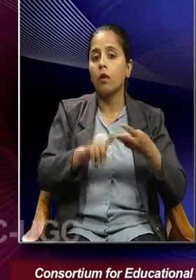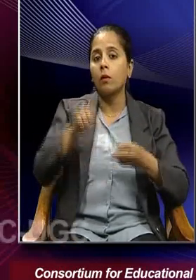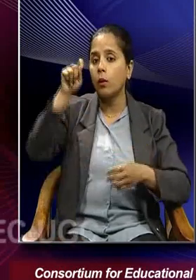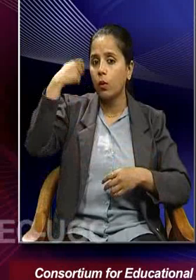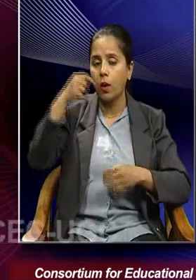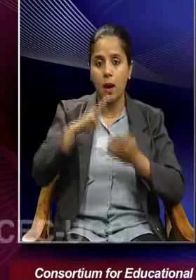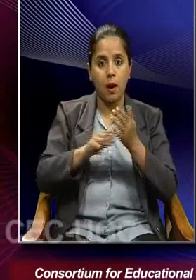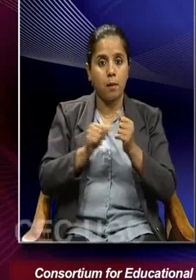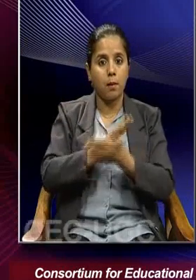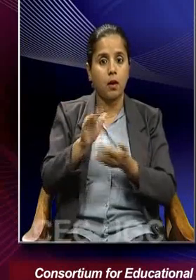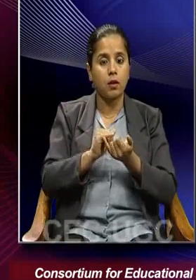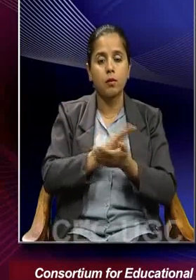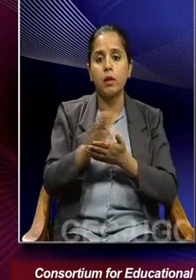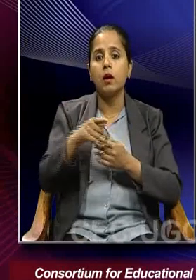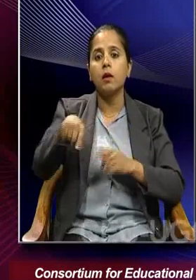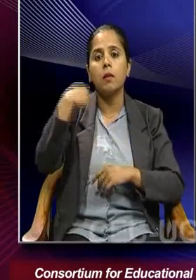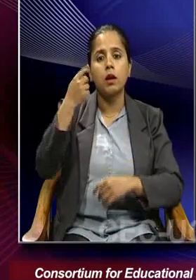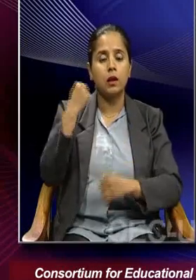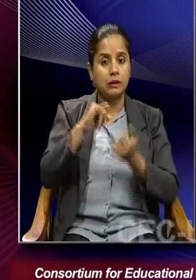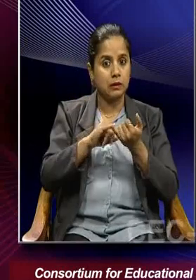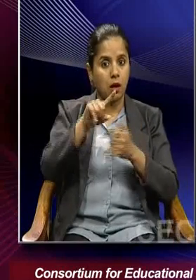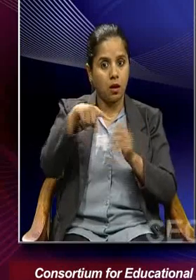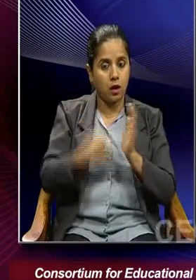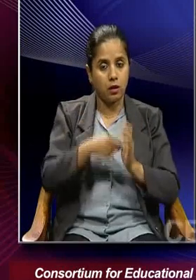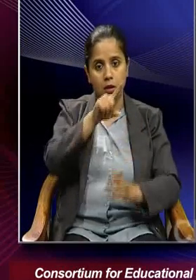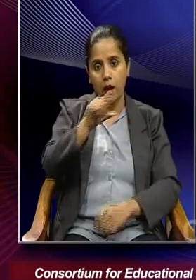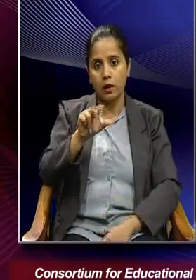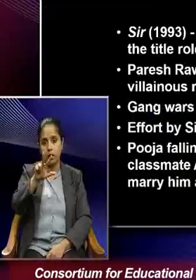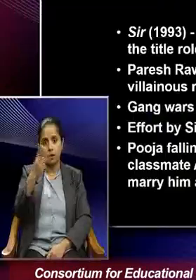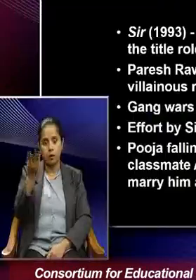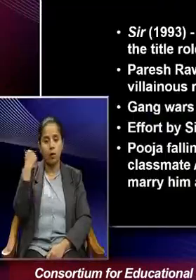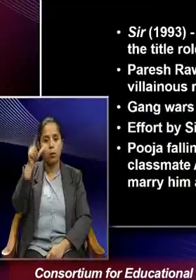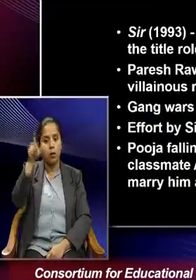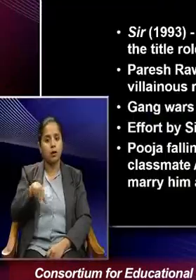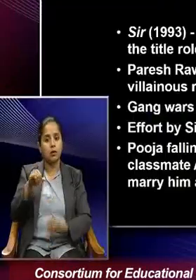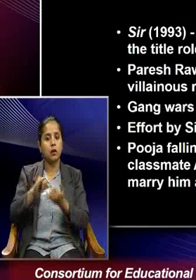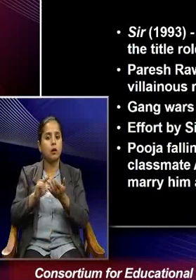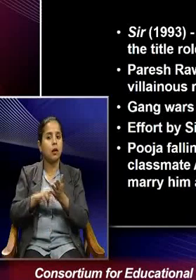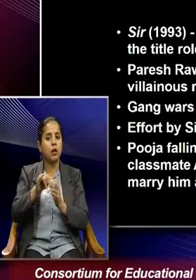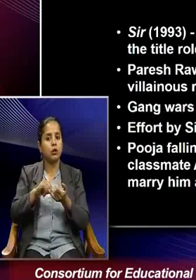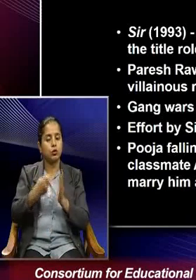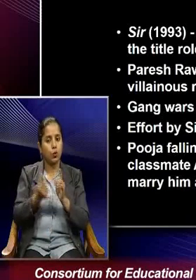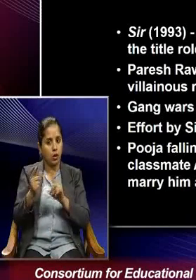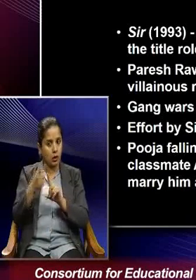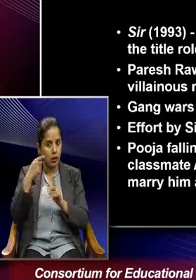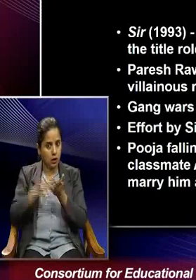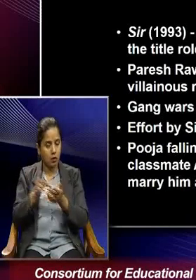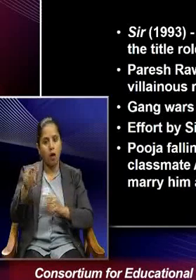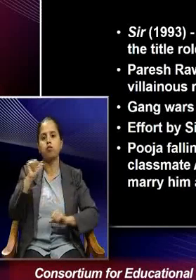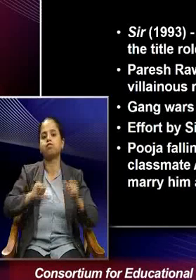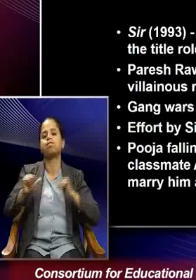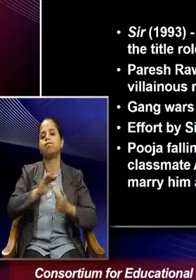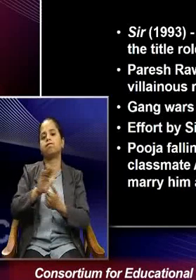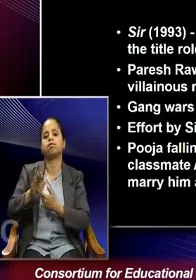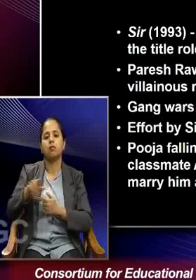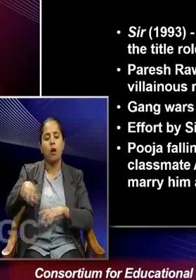Mahesh Bhatt made was Sir, which was made in 1993, where Nasiruddin Shah played the title role, and how